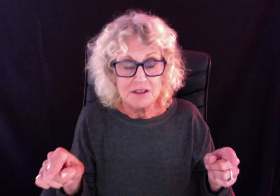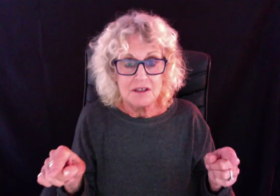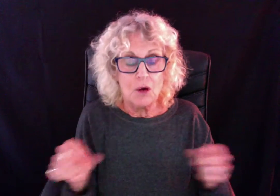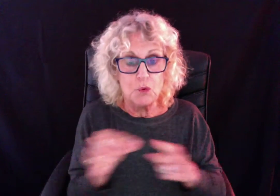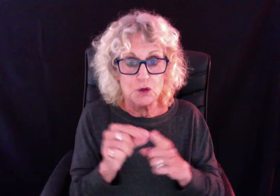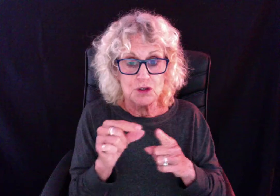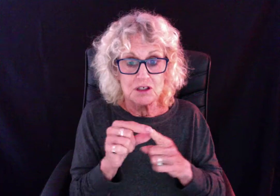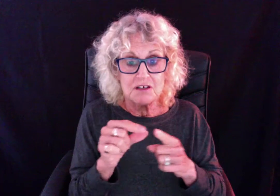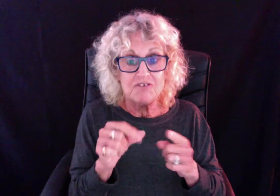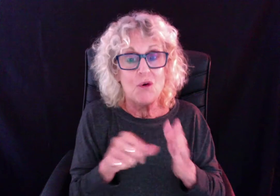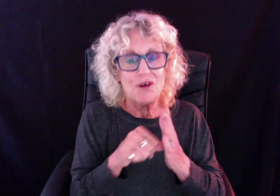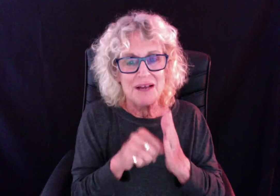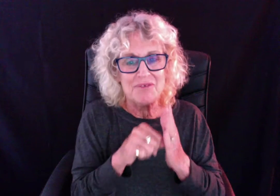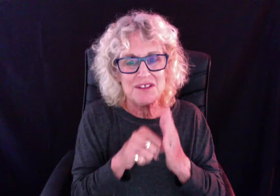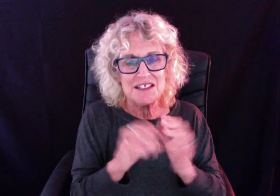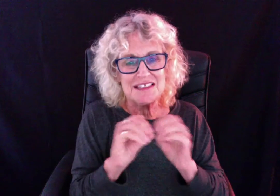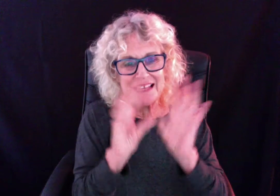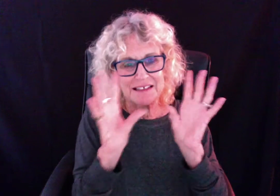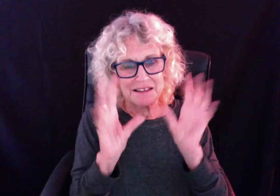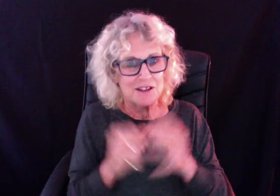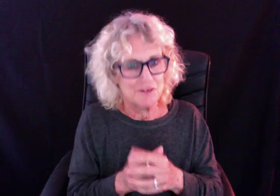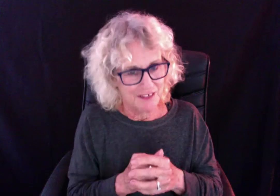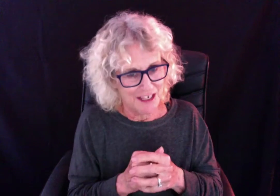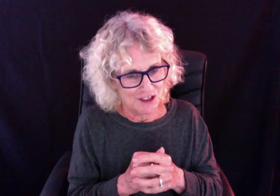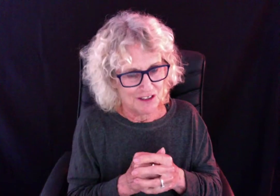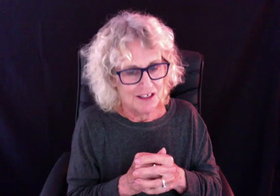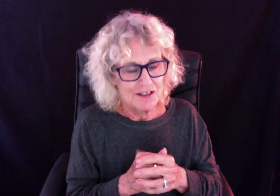a word for emphasis and clarification. So